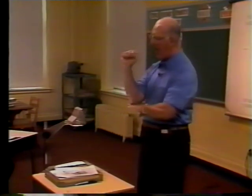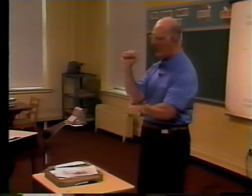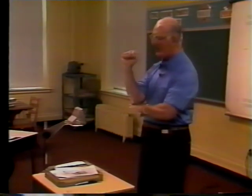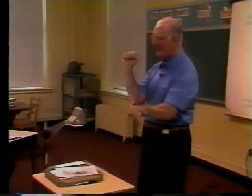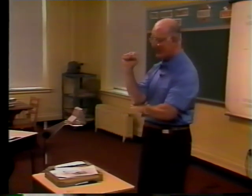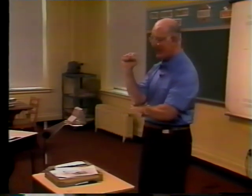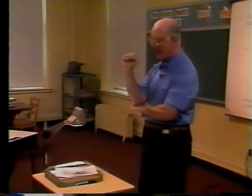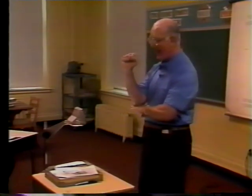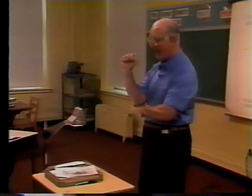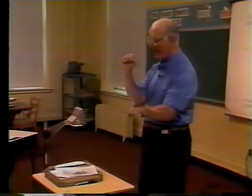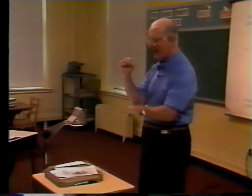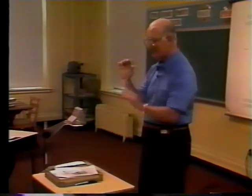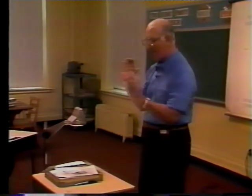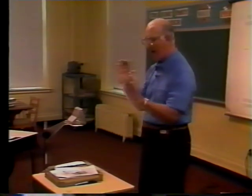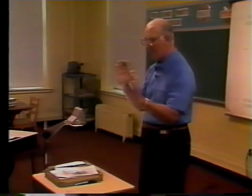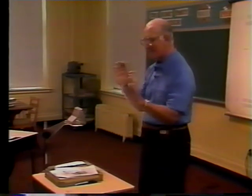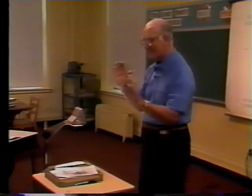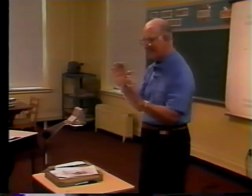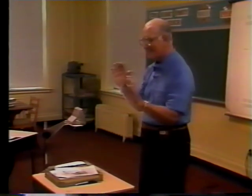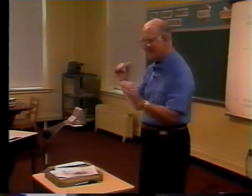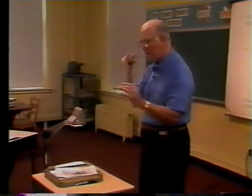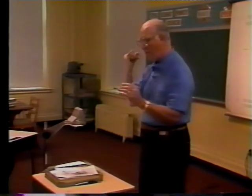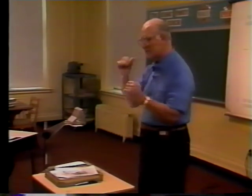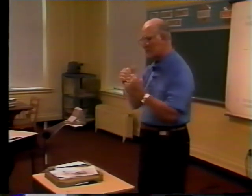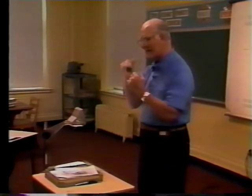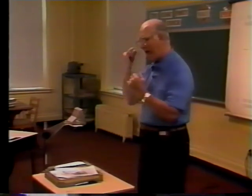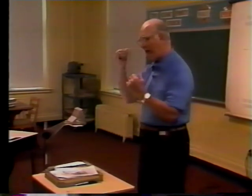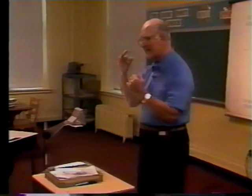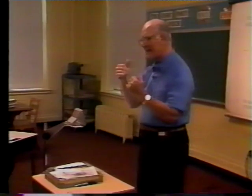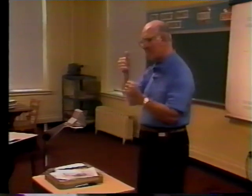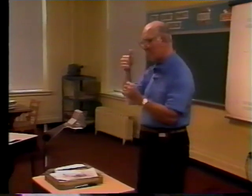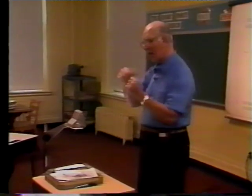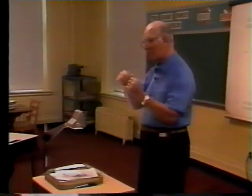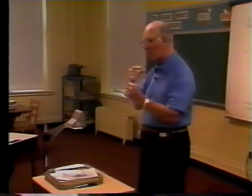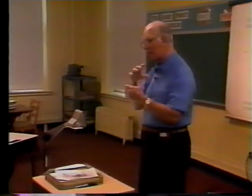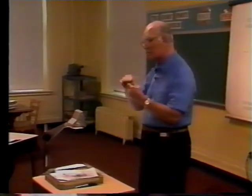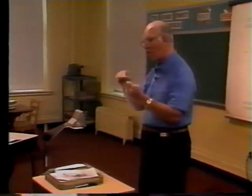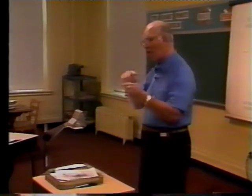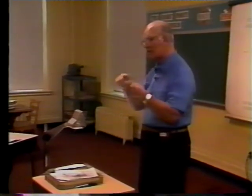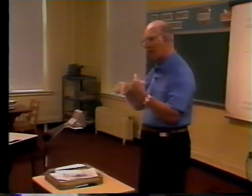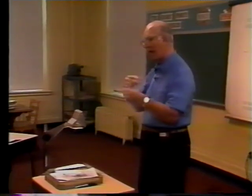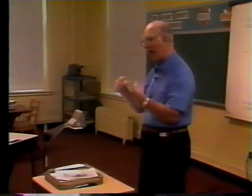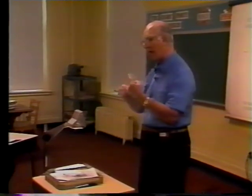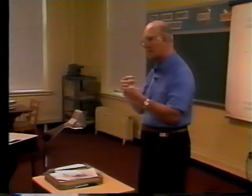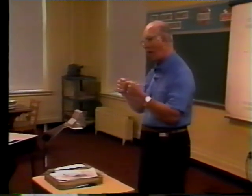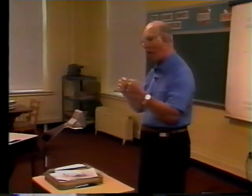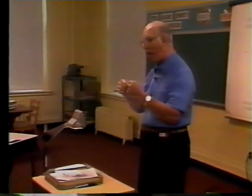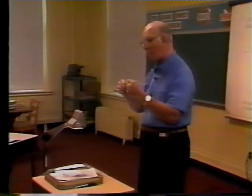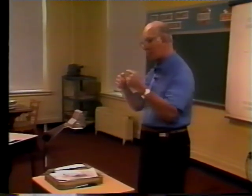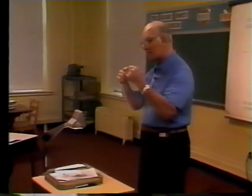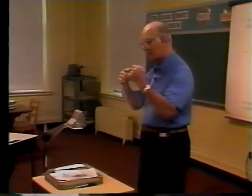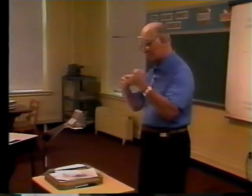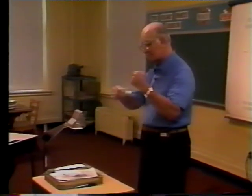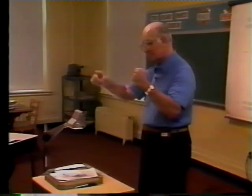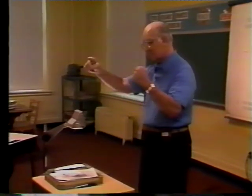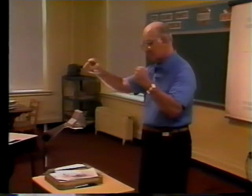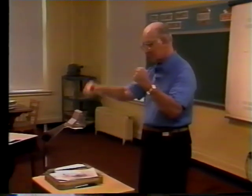unbowed. See that? That's marvelous. It goes with the idea. Remember, we talked about the hop.